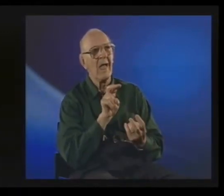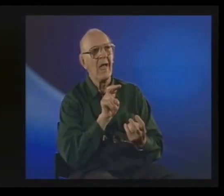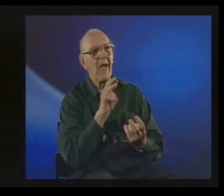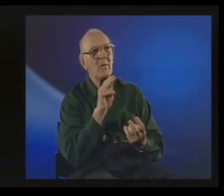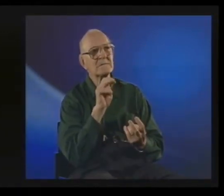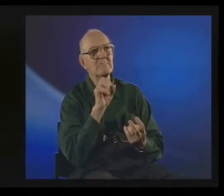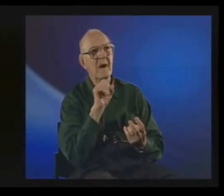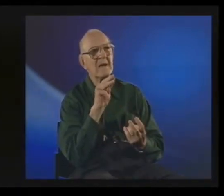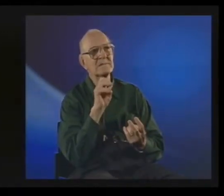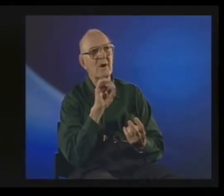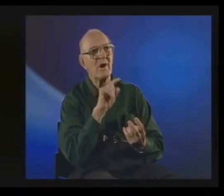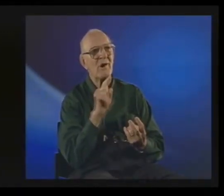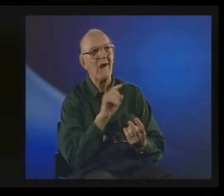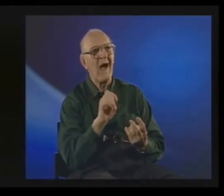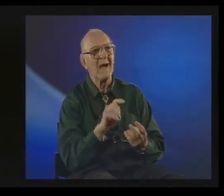I was mesmerized.